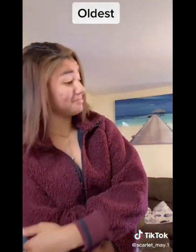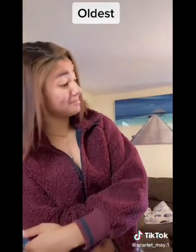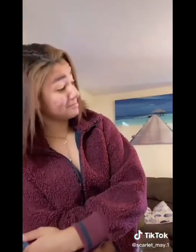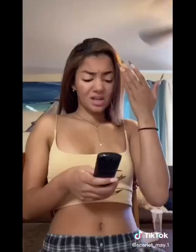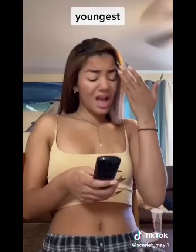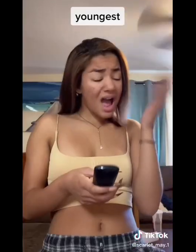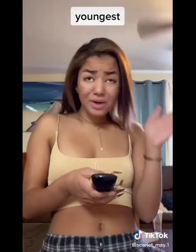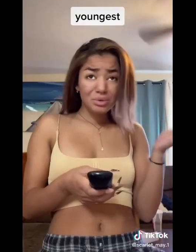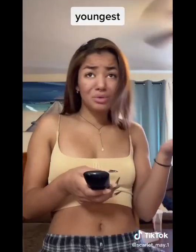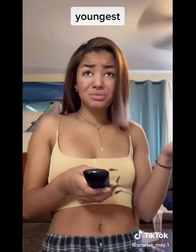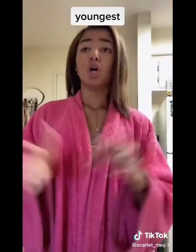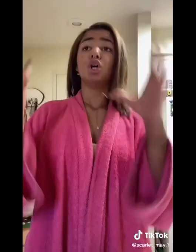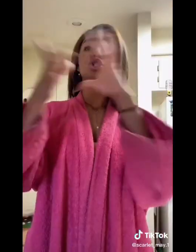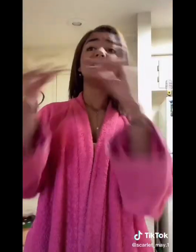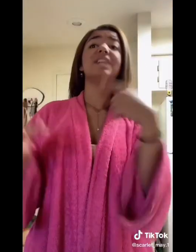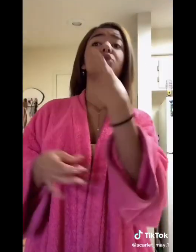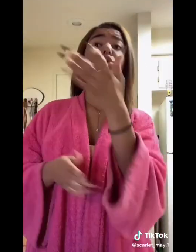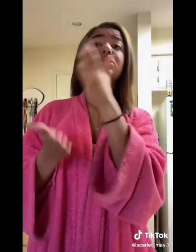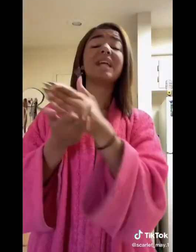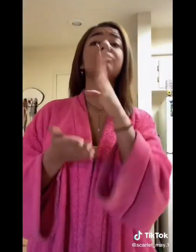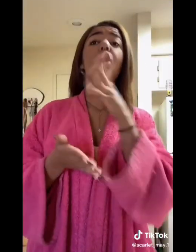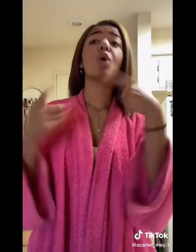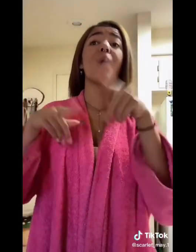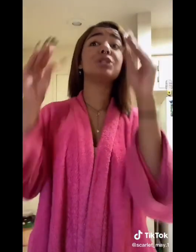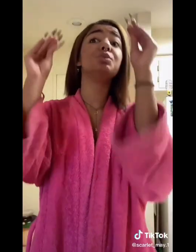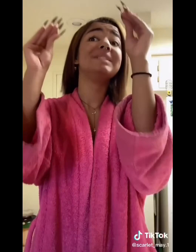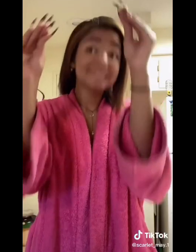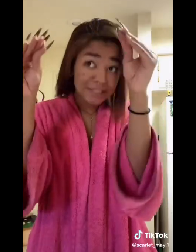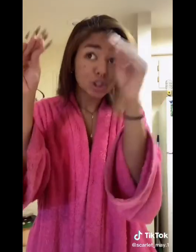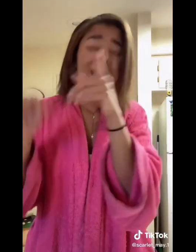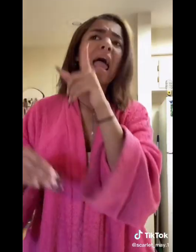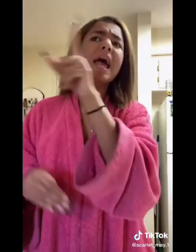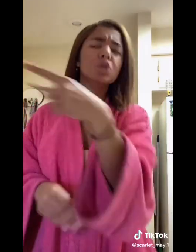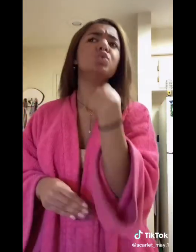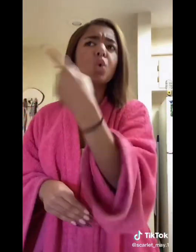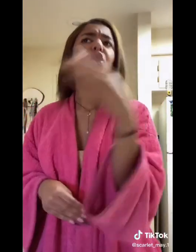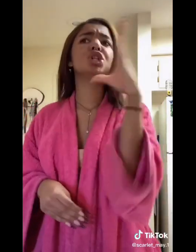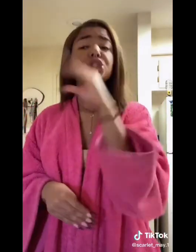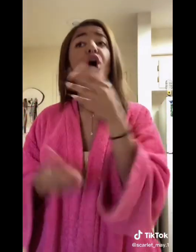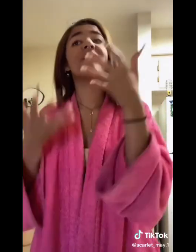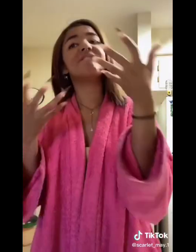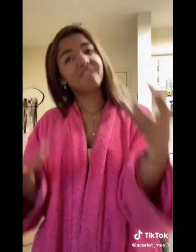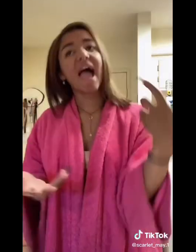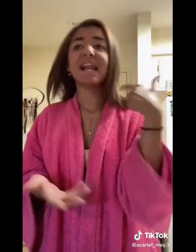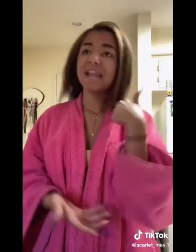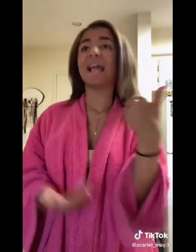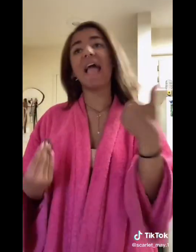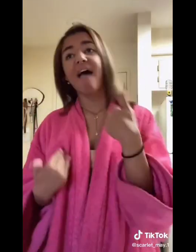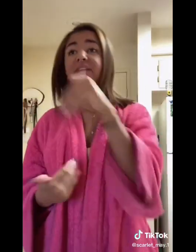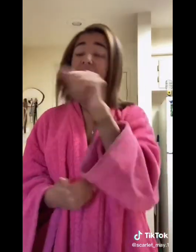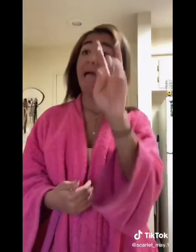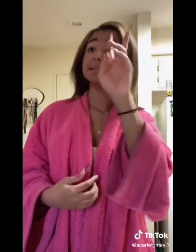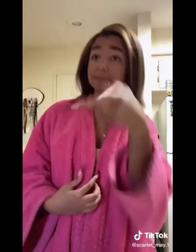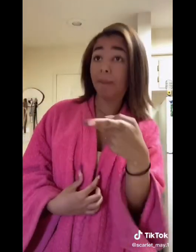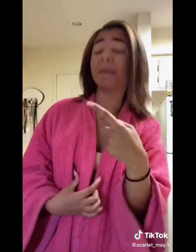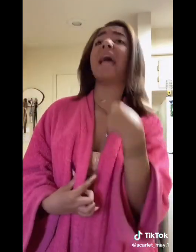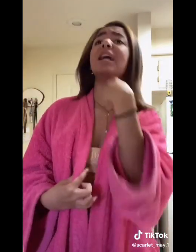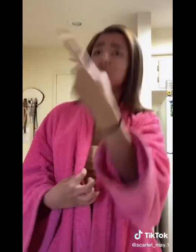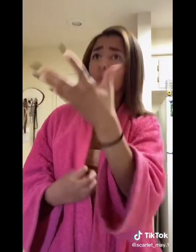I don't know. She said she told you to stop talking while she was teaching and you told her to shut her fat neck having ass up and to go eat a